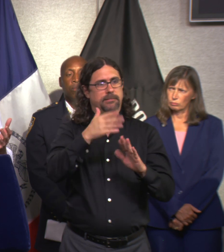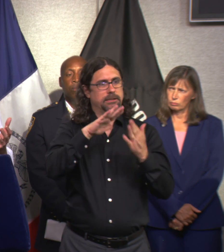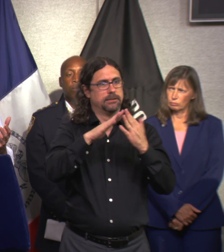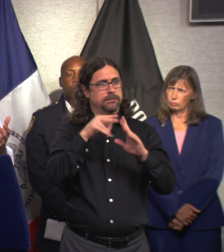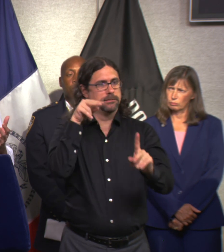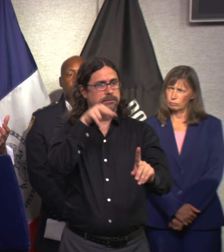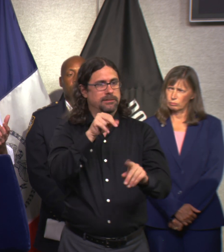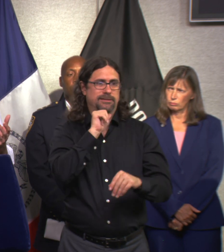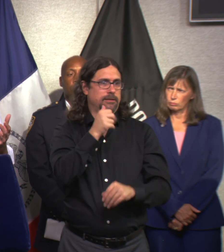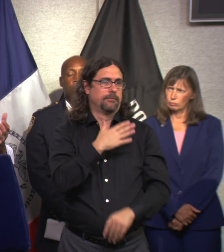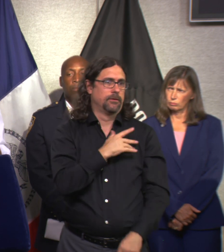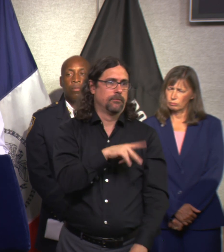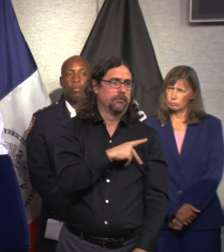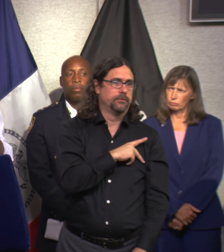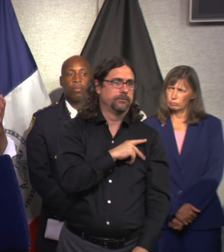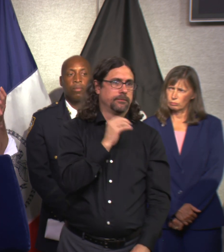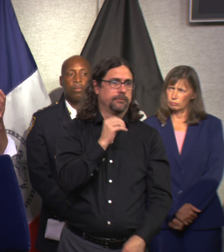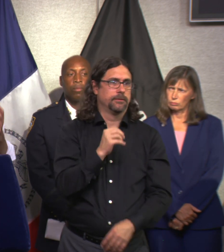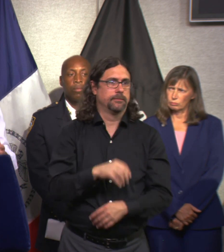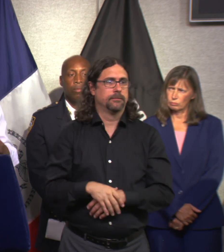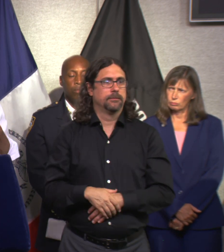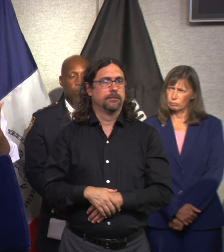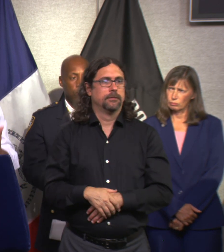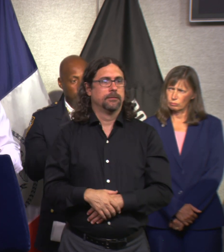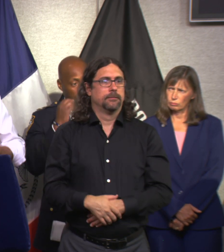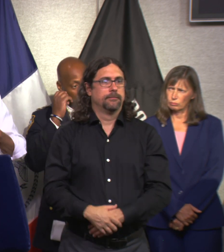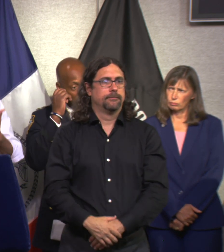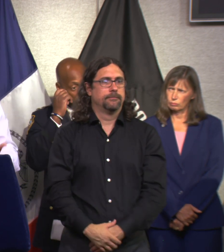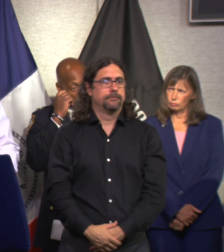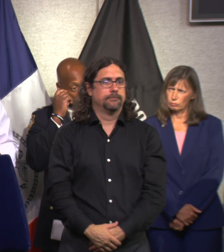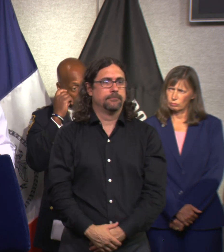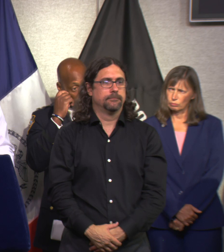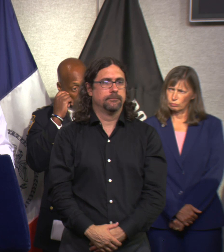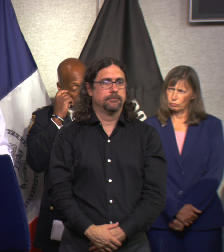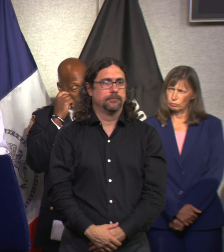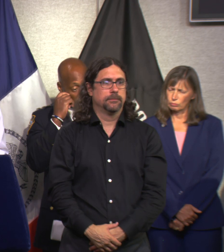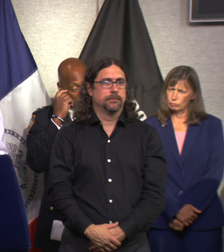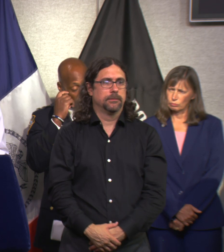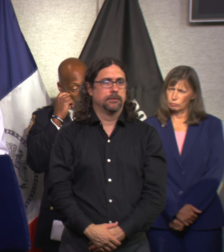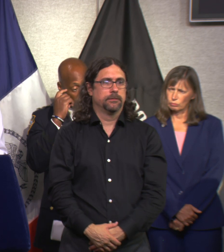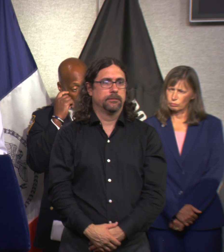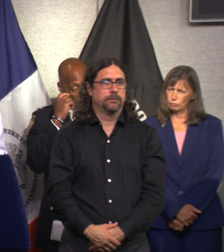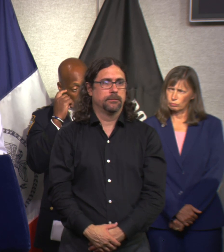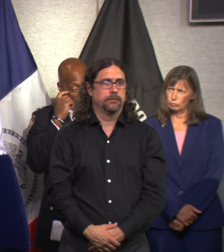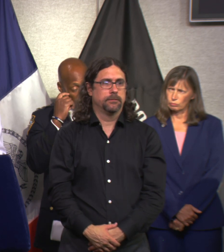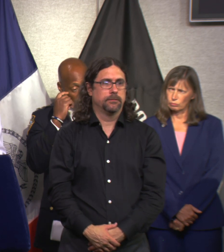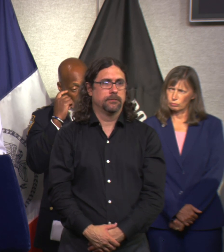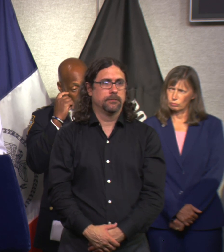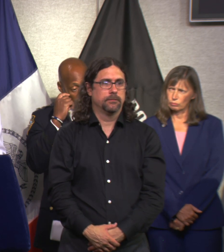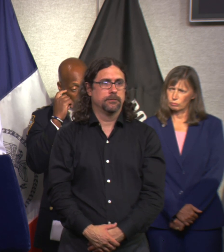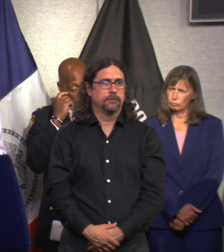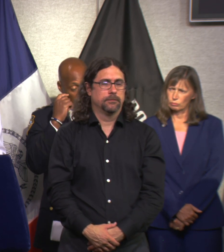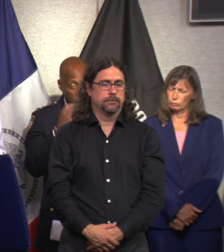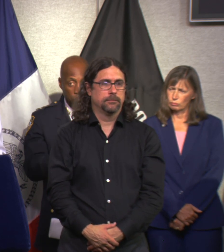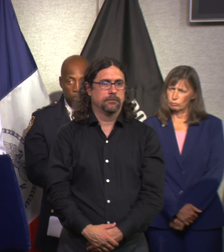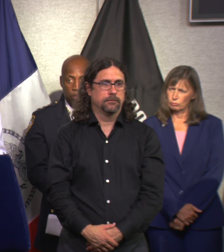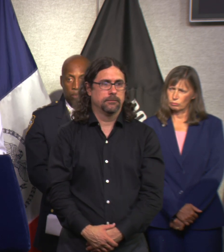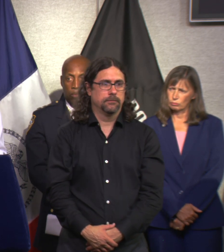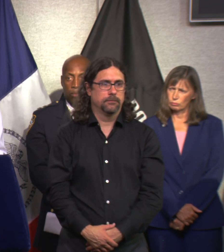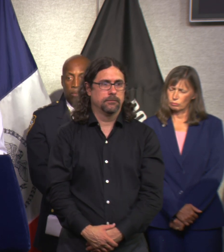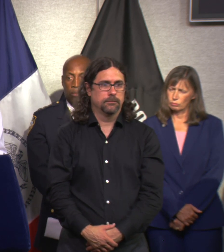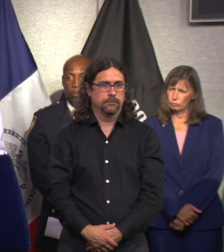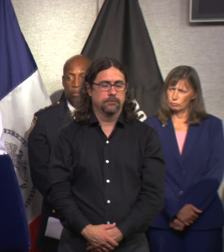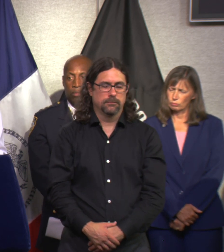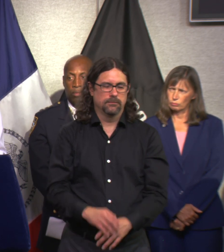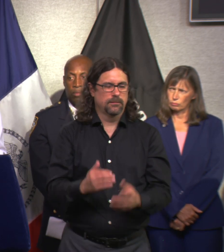situation take away what are supposed to be our path to justice. There's supposed to be due process. There's supposed to be due process.